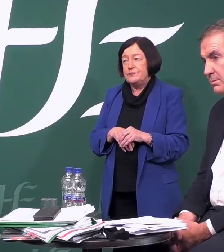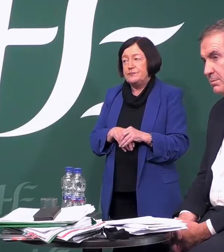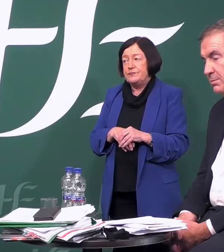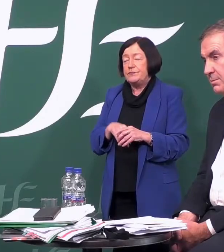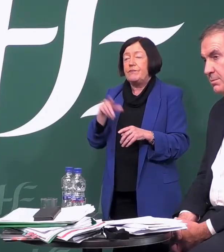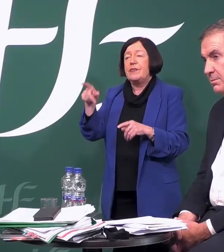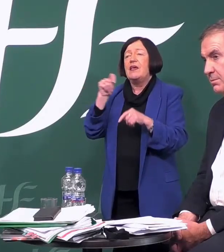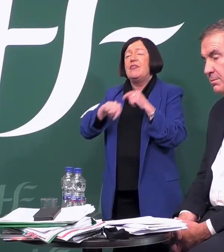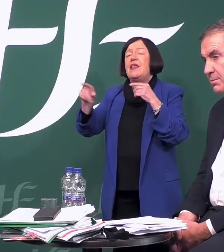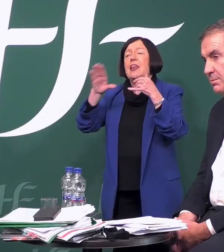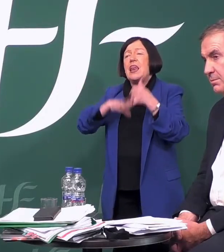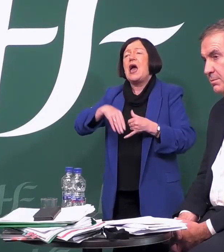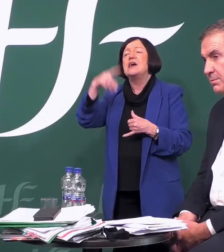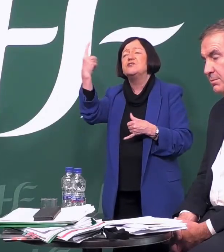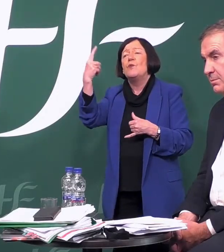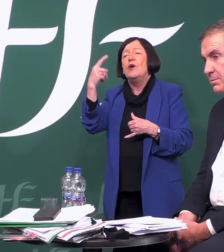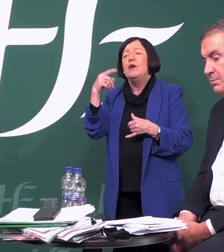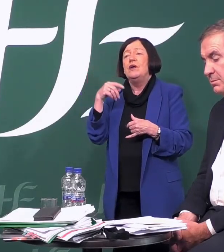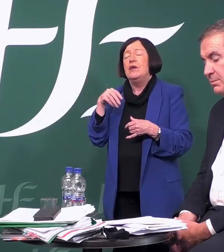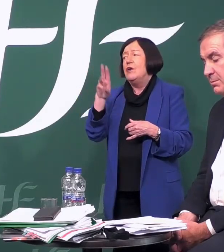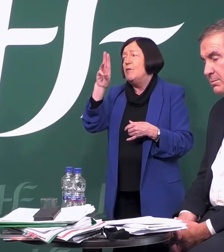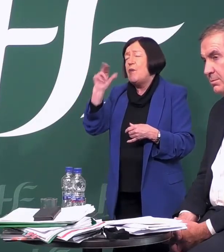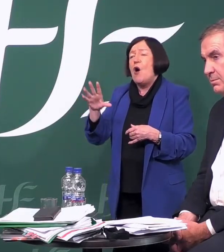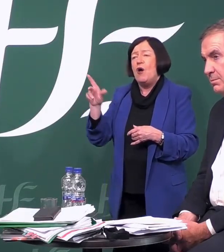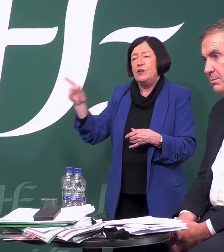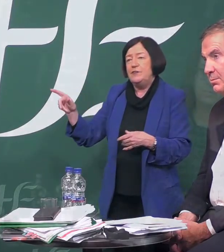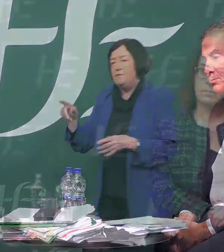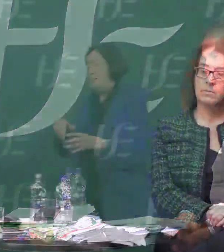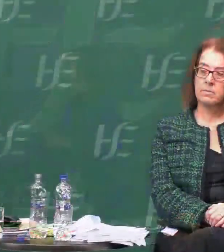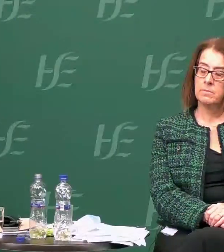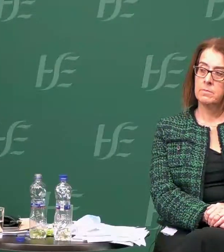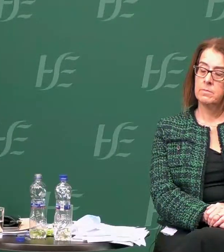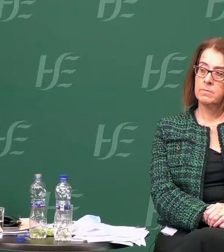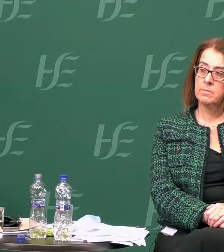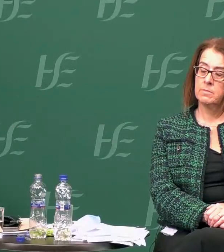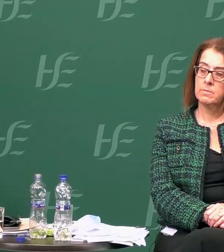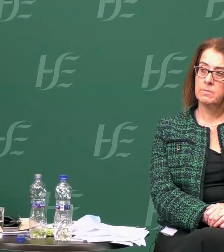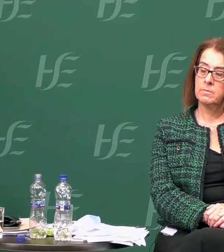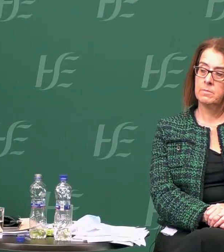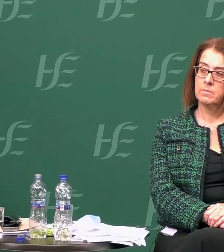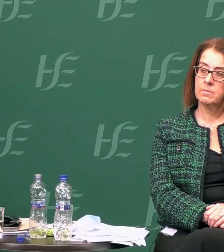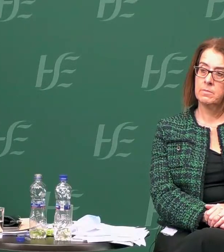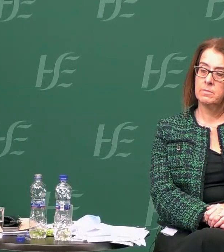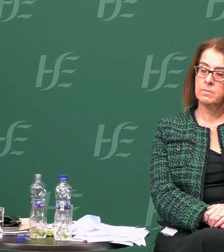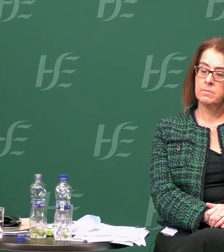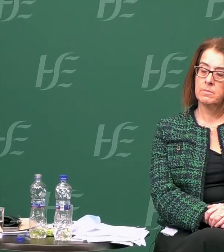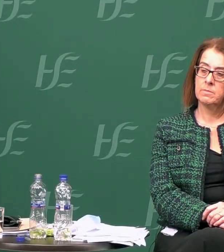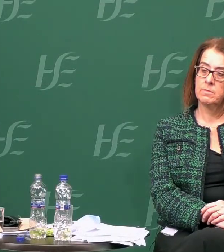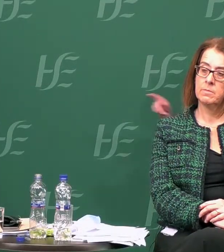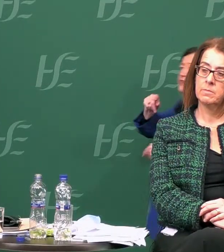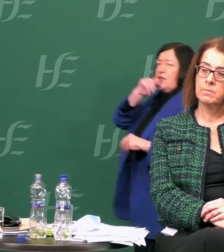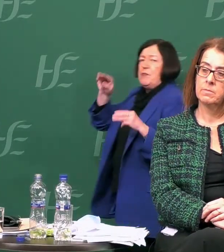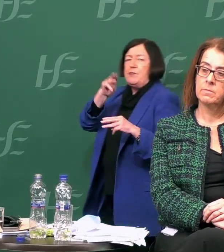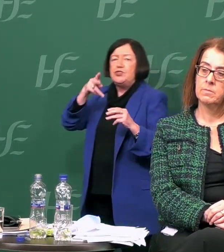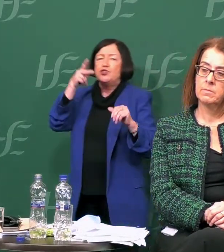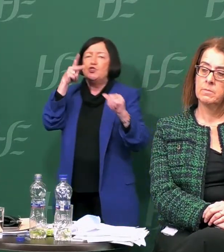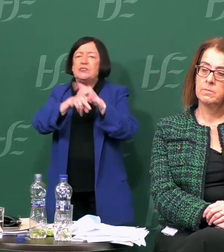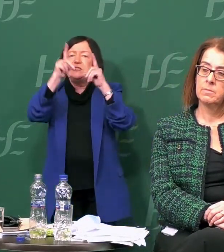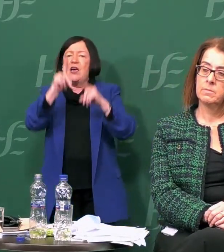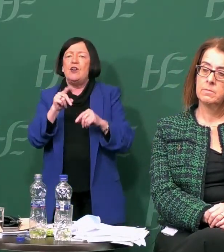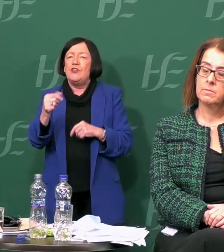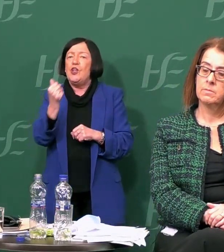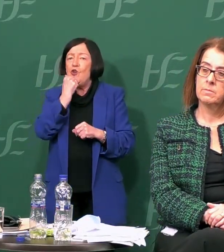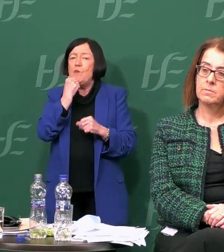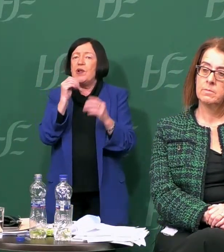And then just last one, Paul, you were obviously kind of talking about people should cut down on their contacts over the next while. I suppose there'll be a lot of companies at the